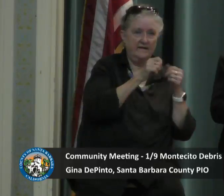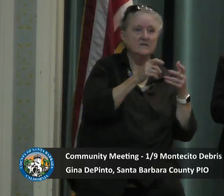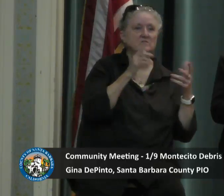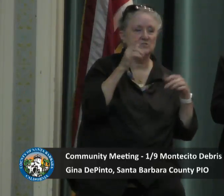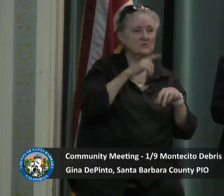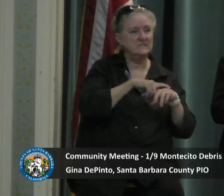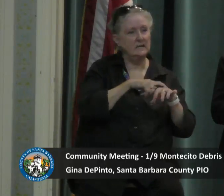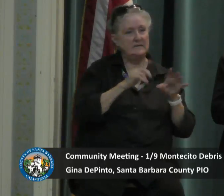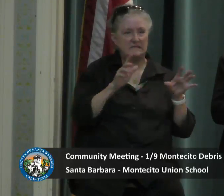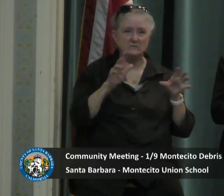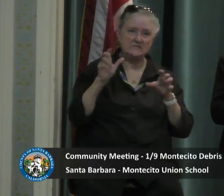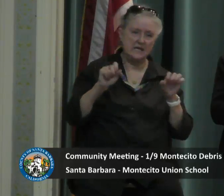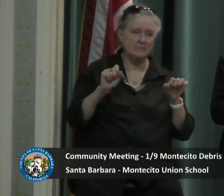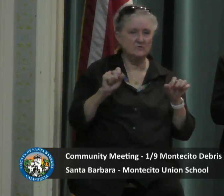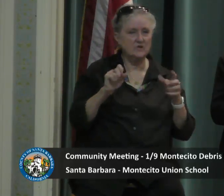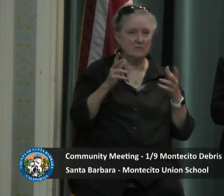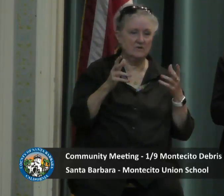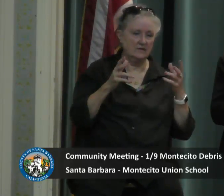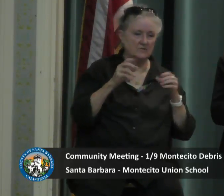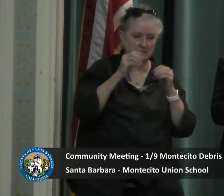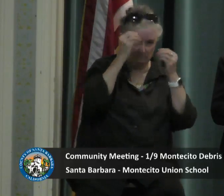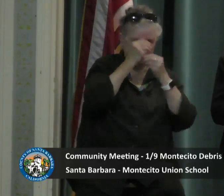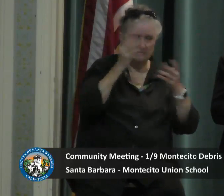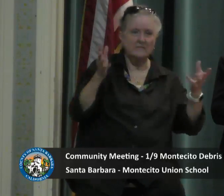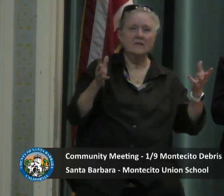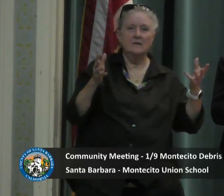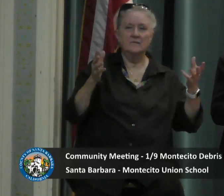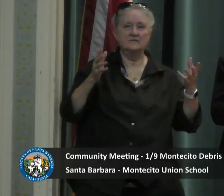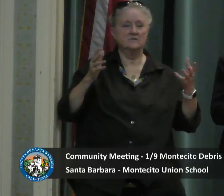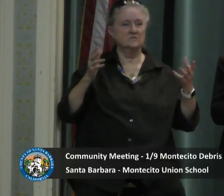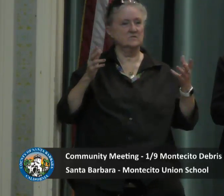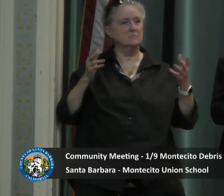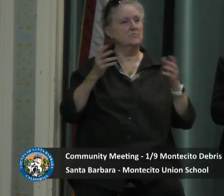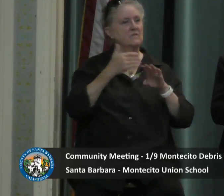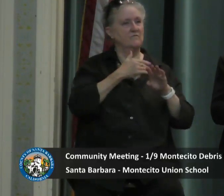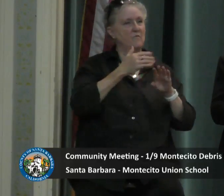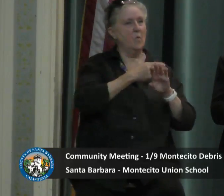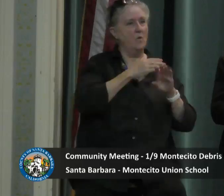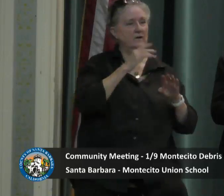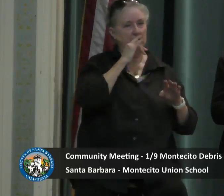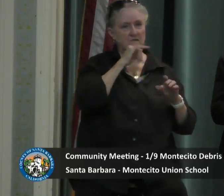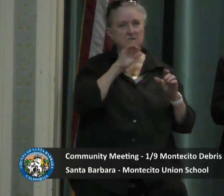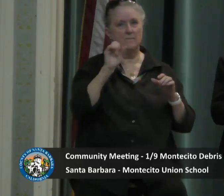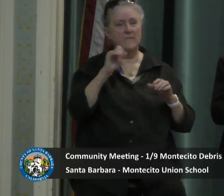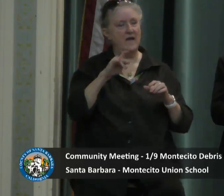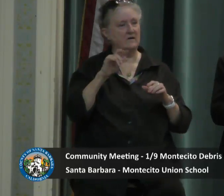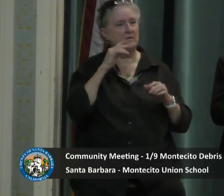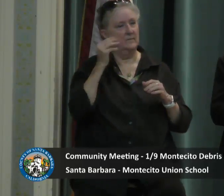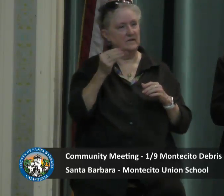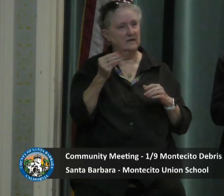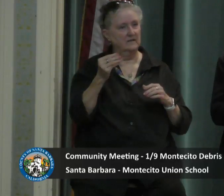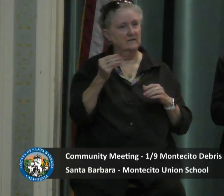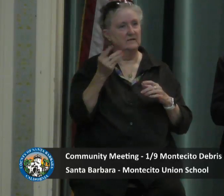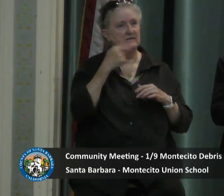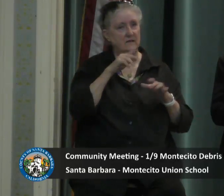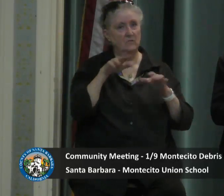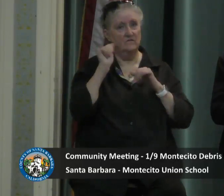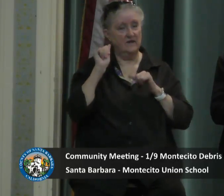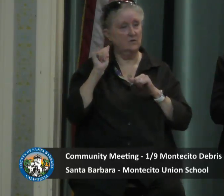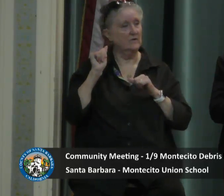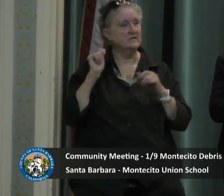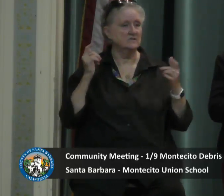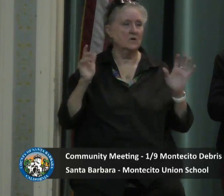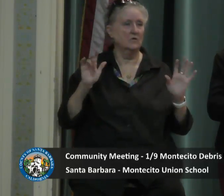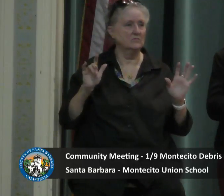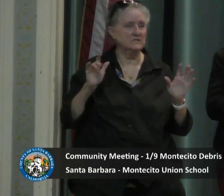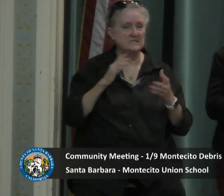that timing, they were able to put out messaging before kids were due back on Monday, which was the day that we were evacuating.